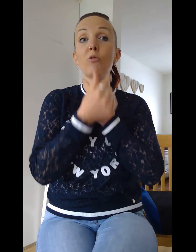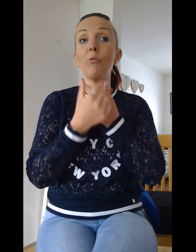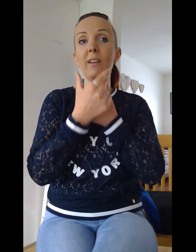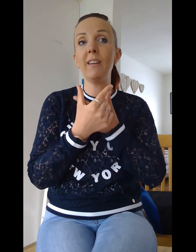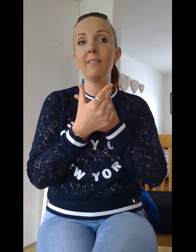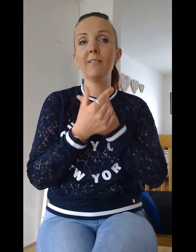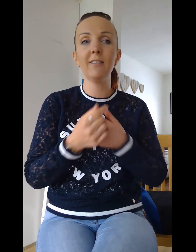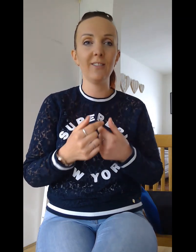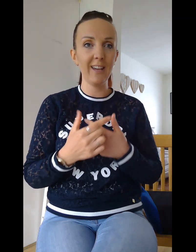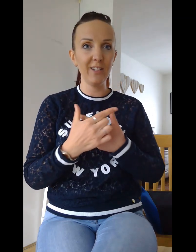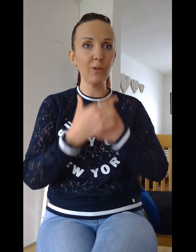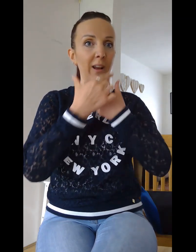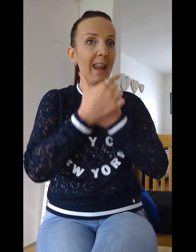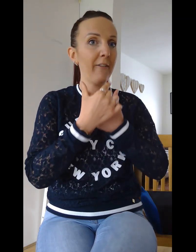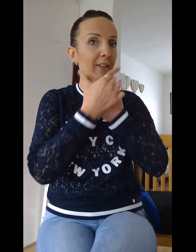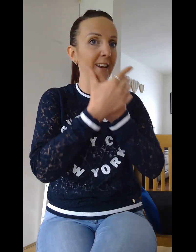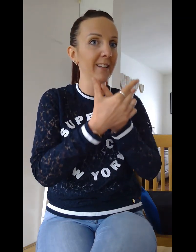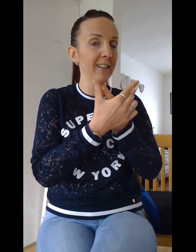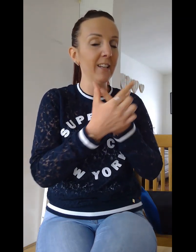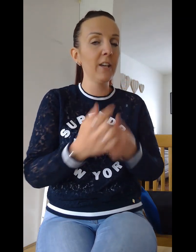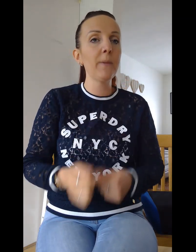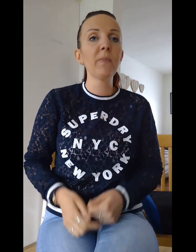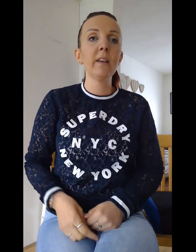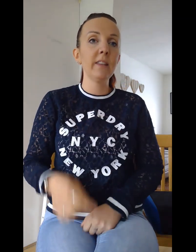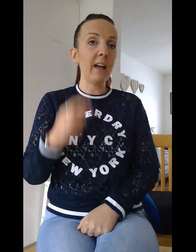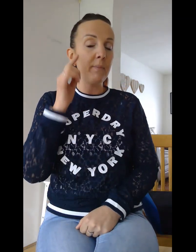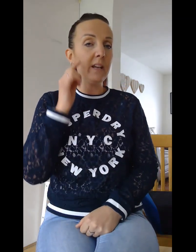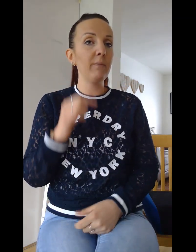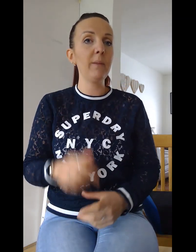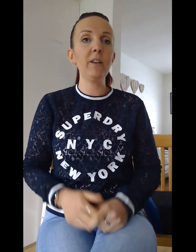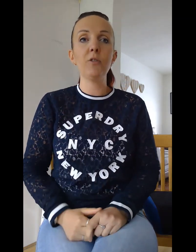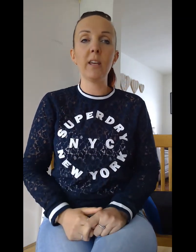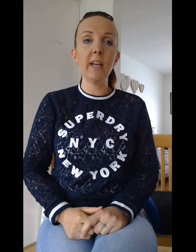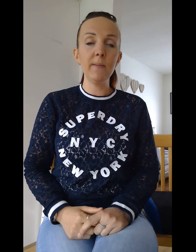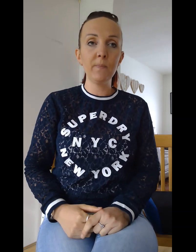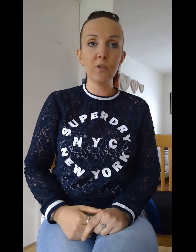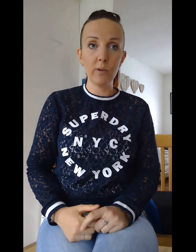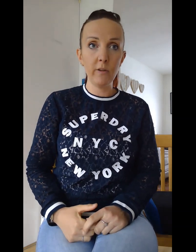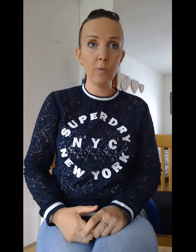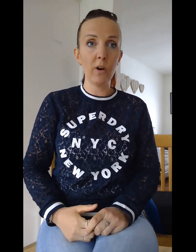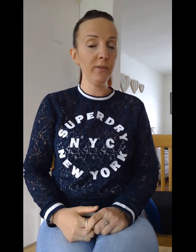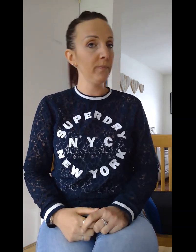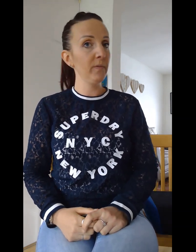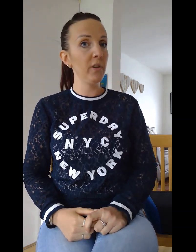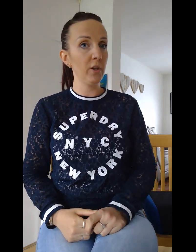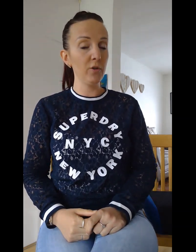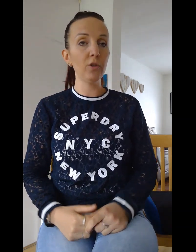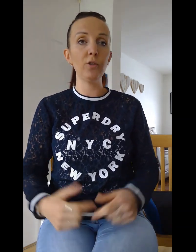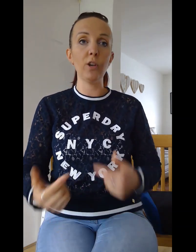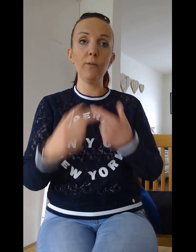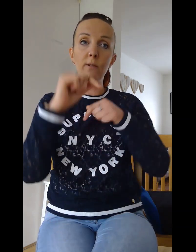stroking it. Okay, so laughing. That bit can be a bit tricky. So if you want, you can just do